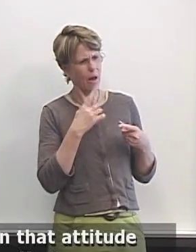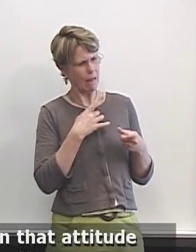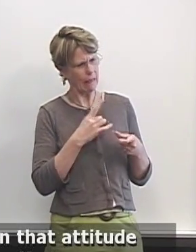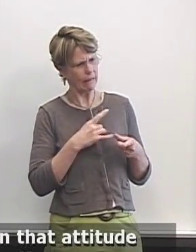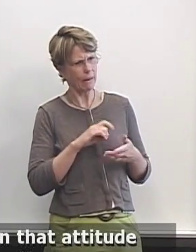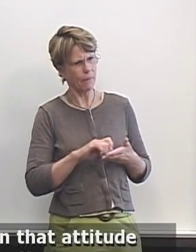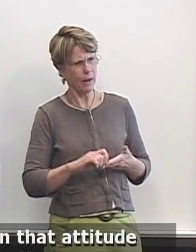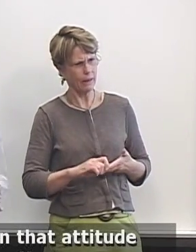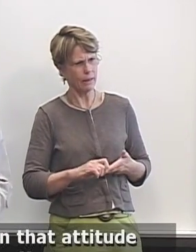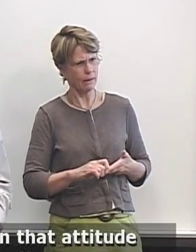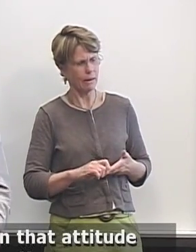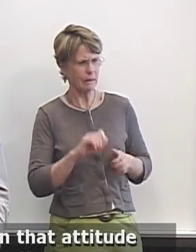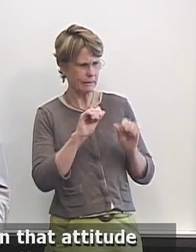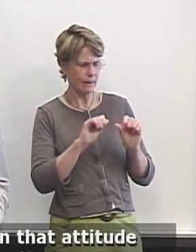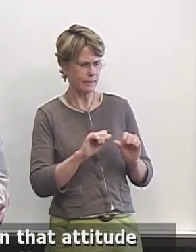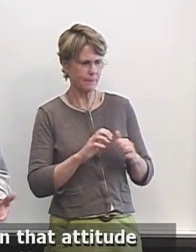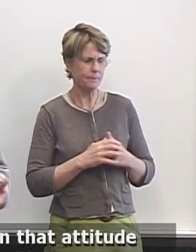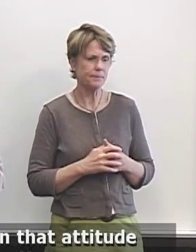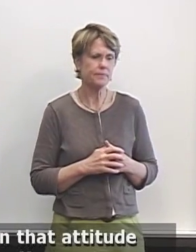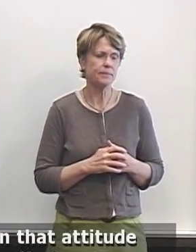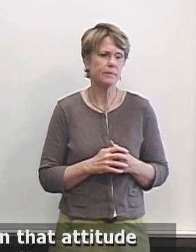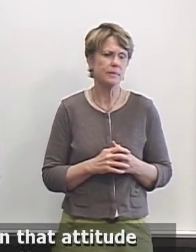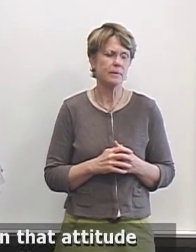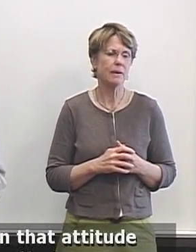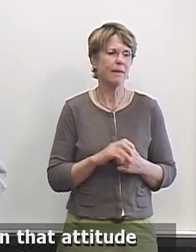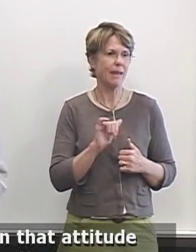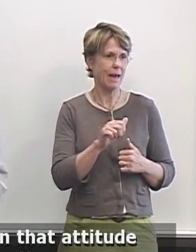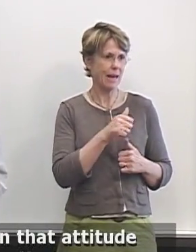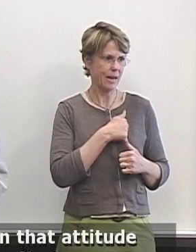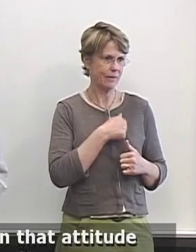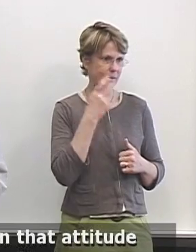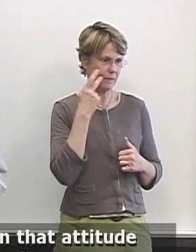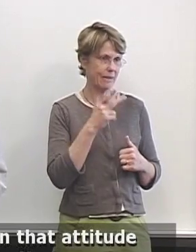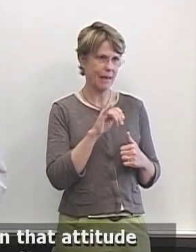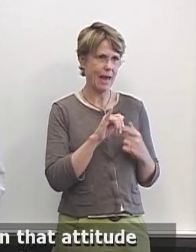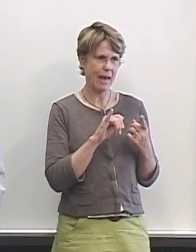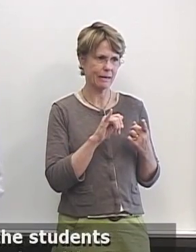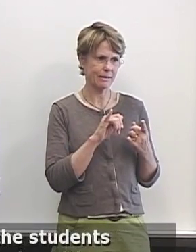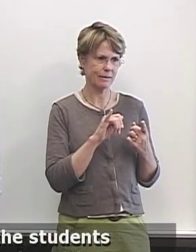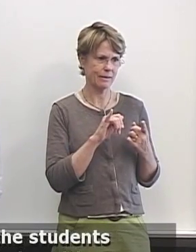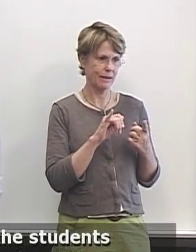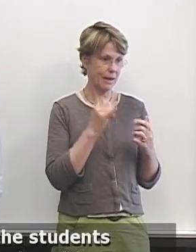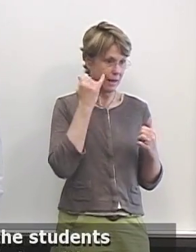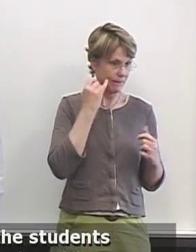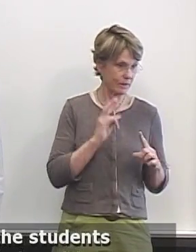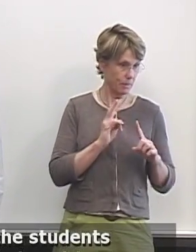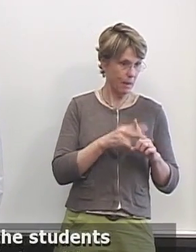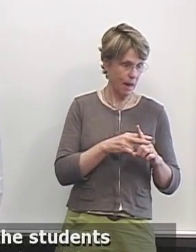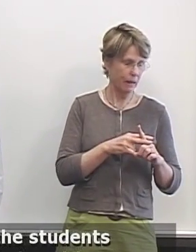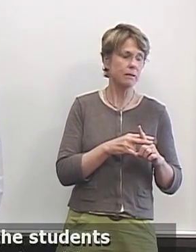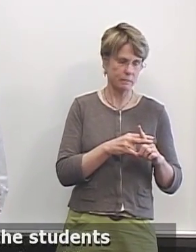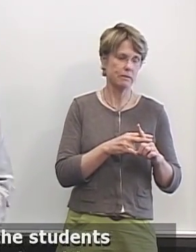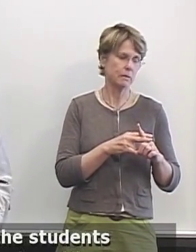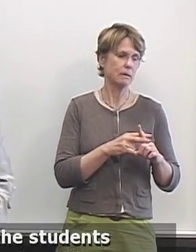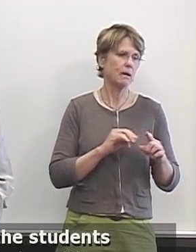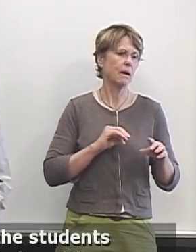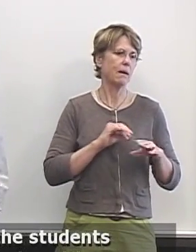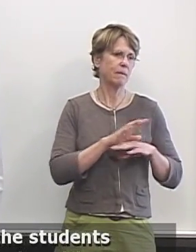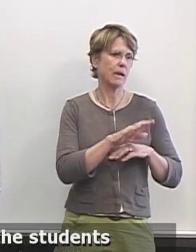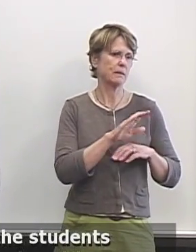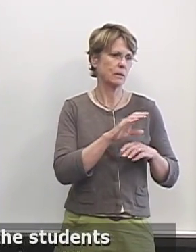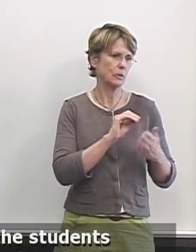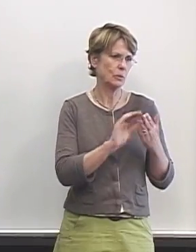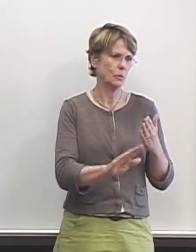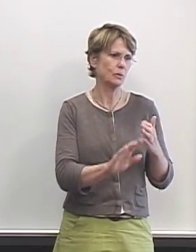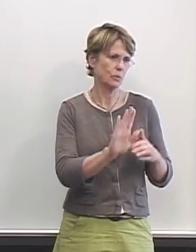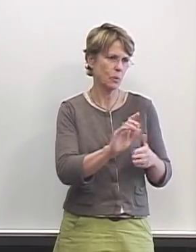And I've seen that attitude also affect the way the students continue their